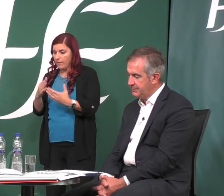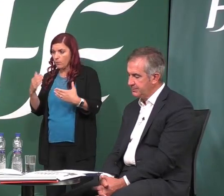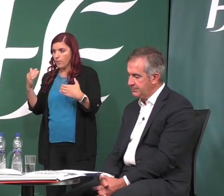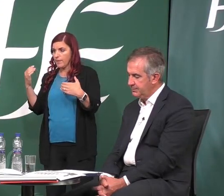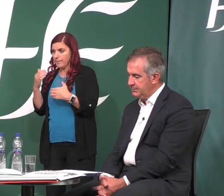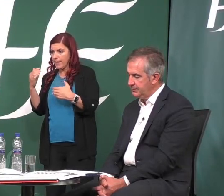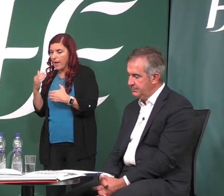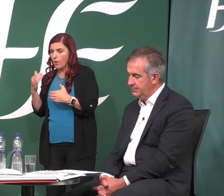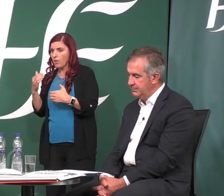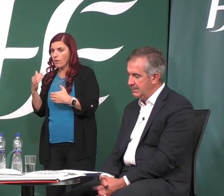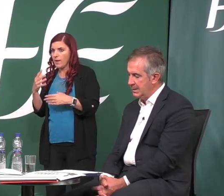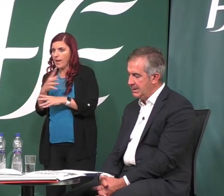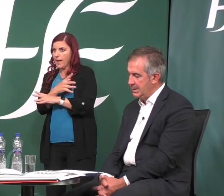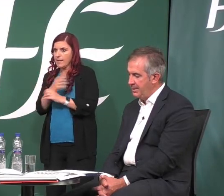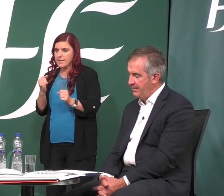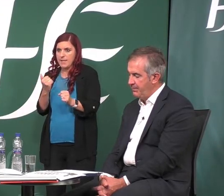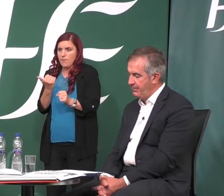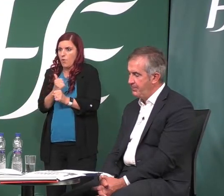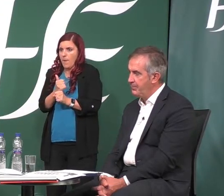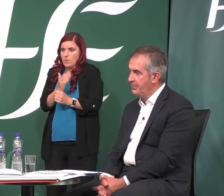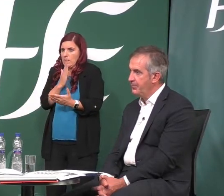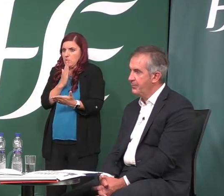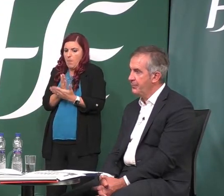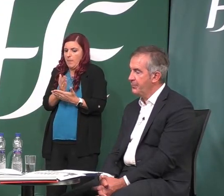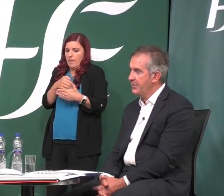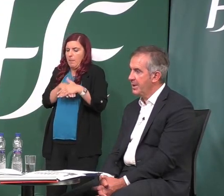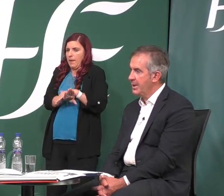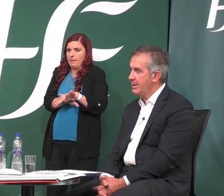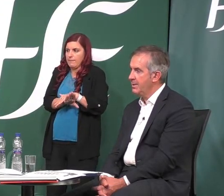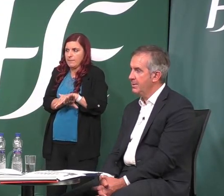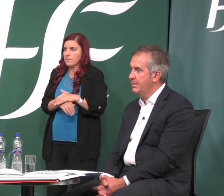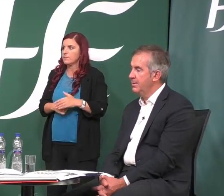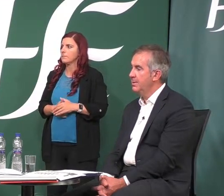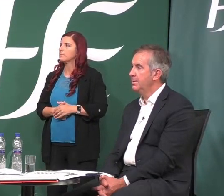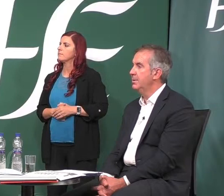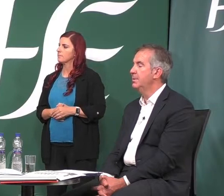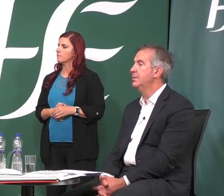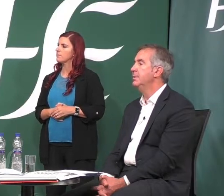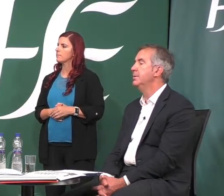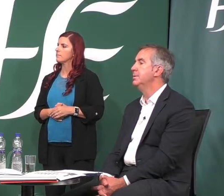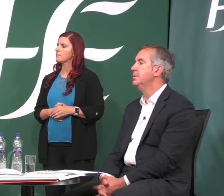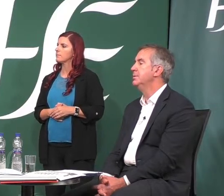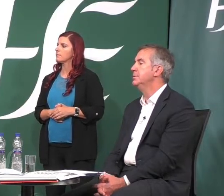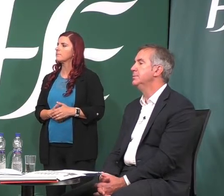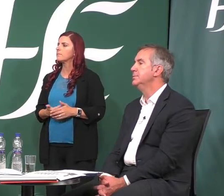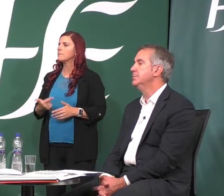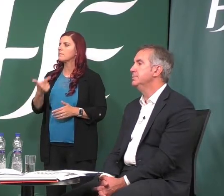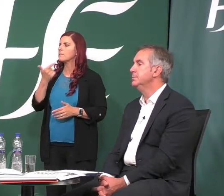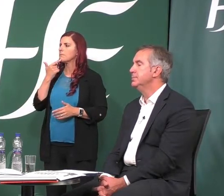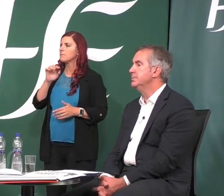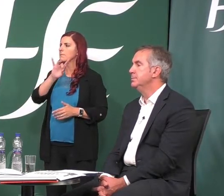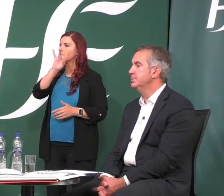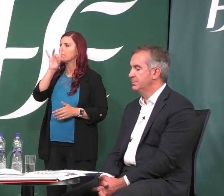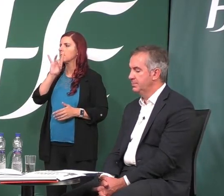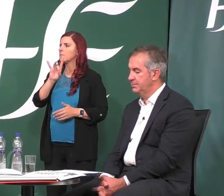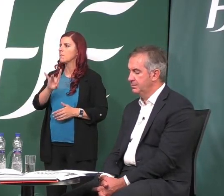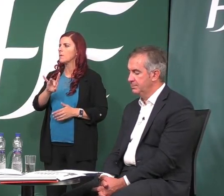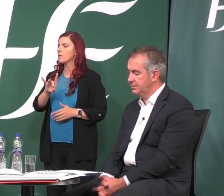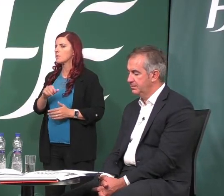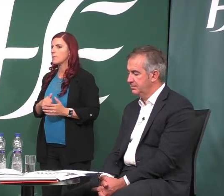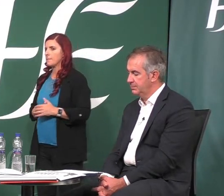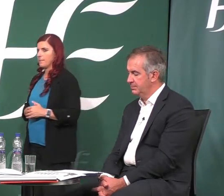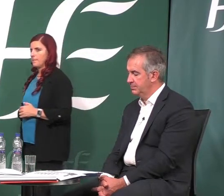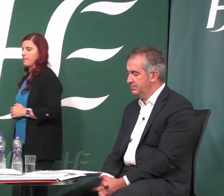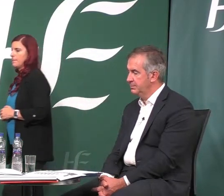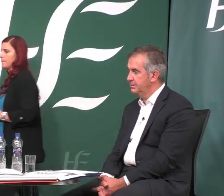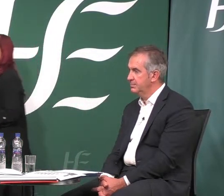It's never about denying people what they need. And can I just ask, you were saying, Paul, maybe,